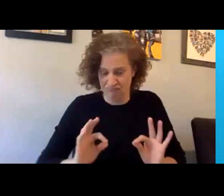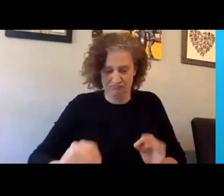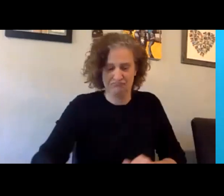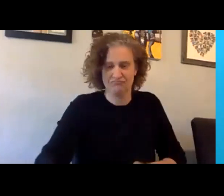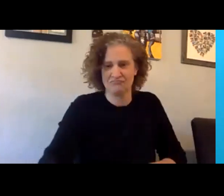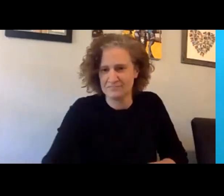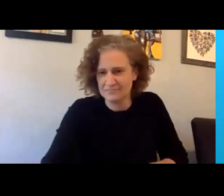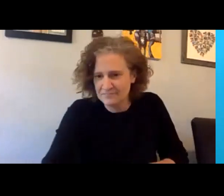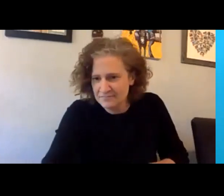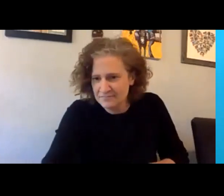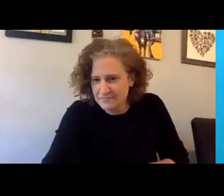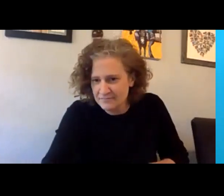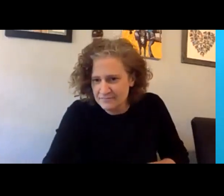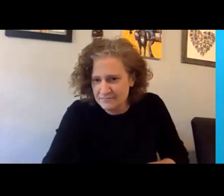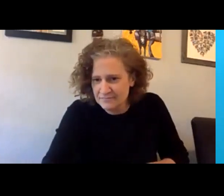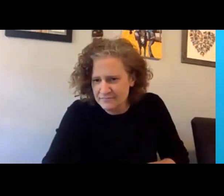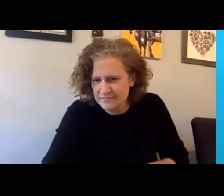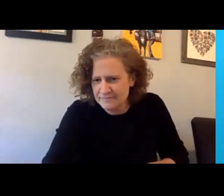to go to sleep.